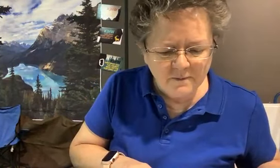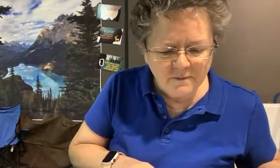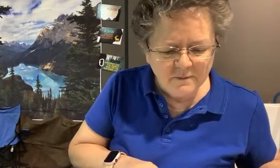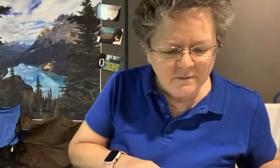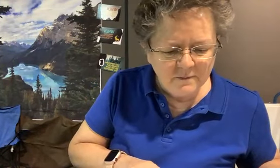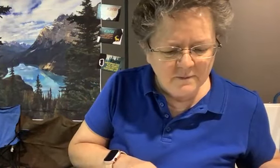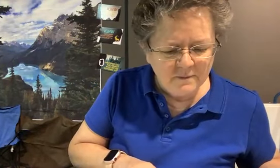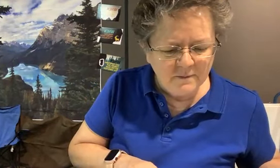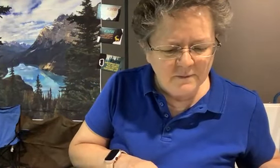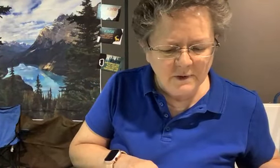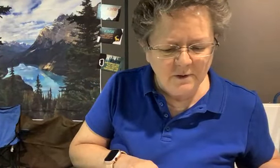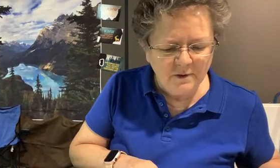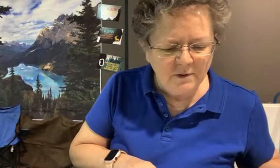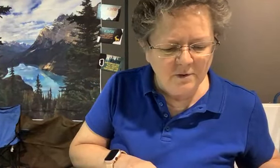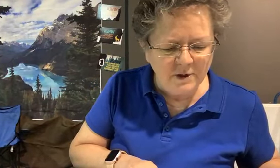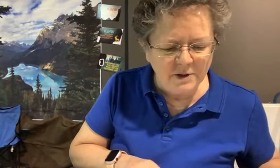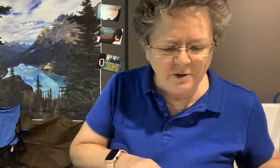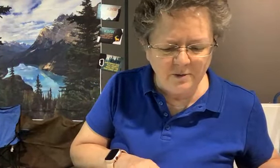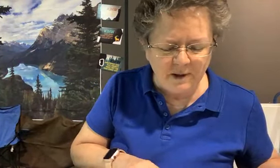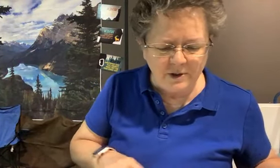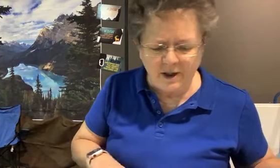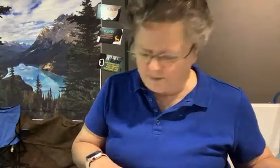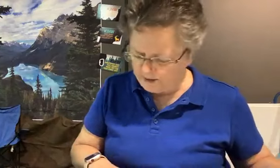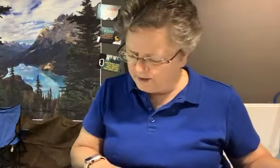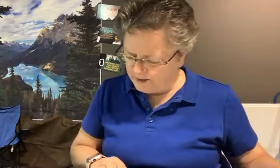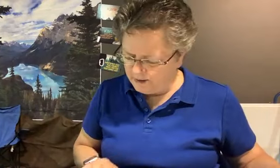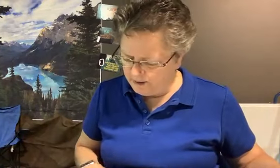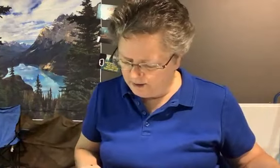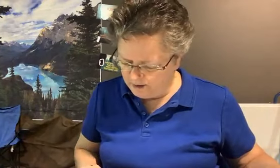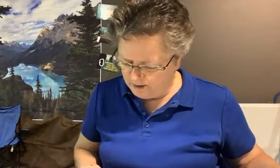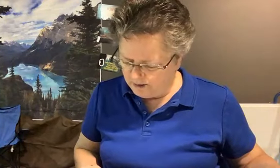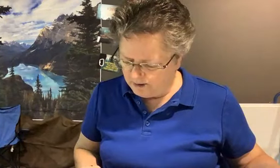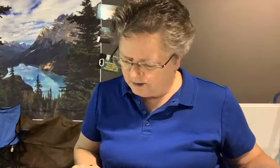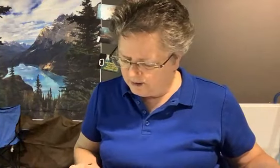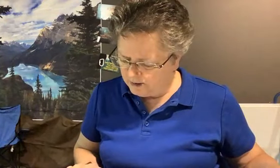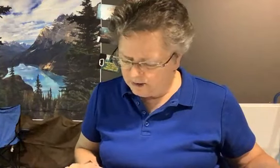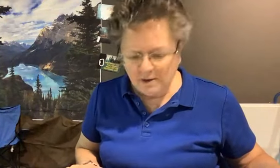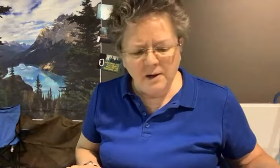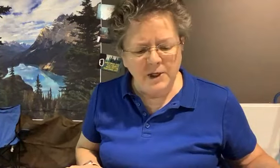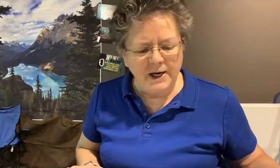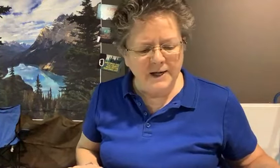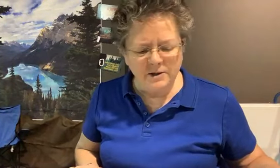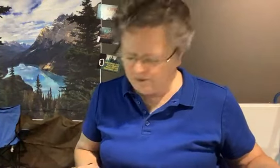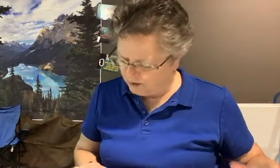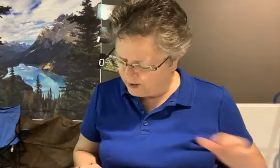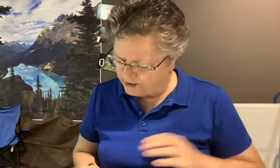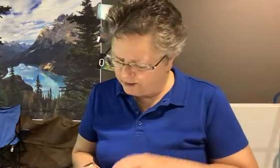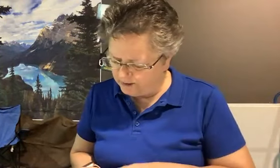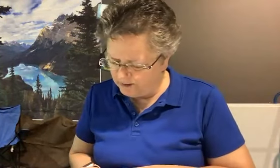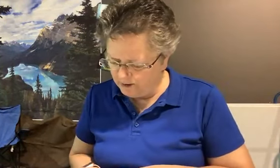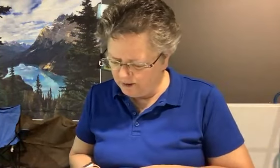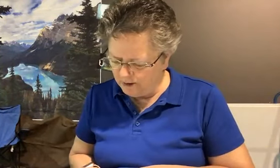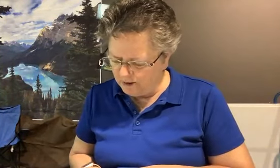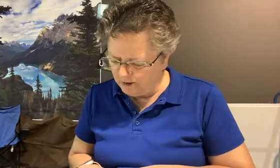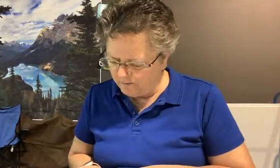Crystal, you might want to talk about this. I'm going to ask you the question.